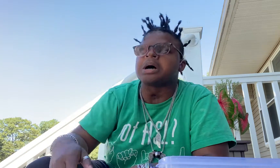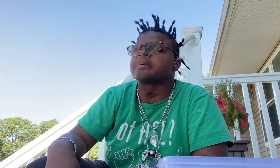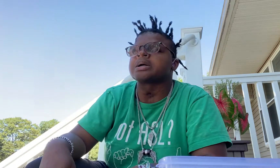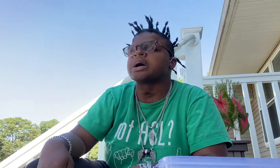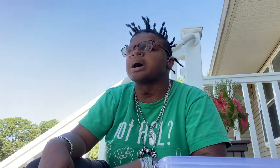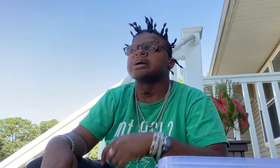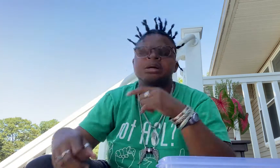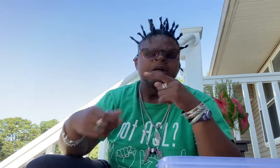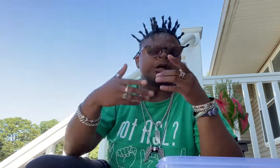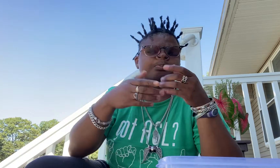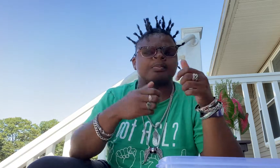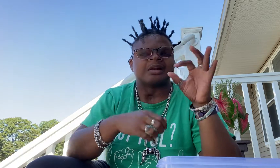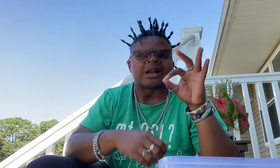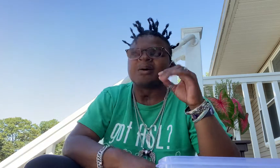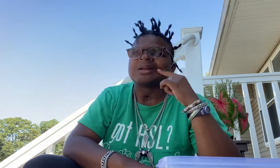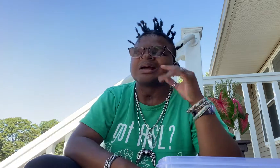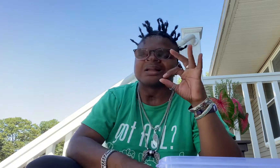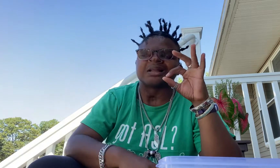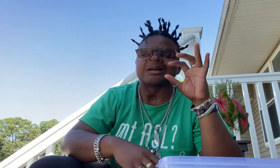my god, I would say like